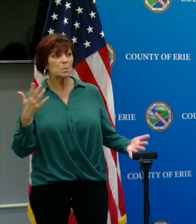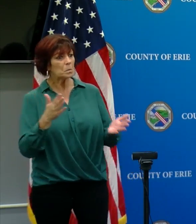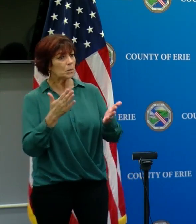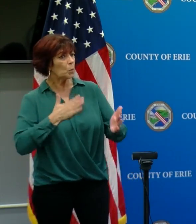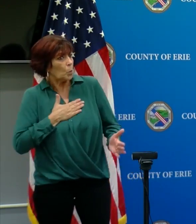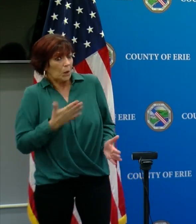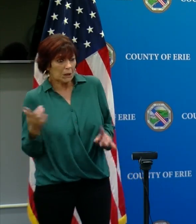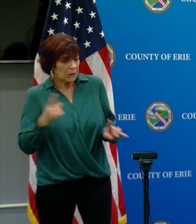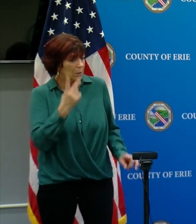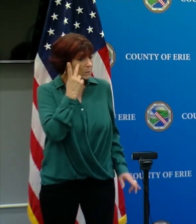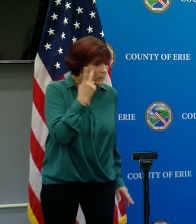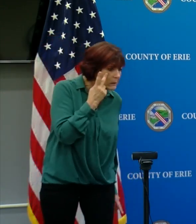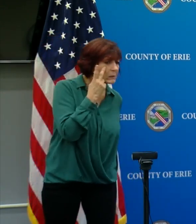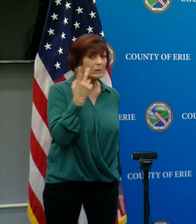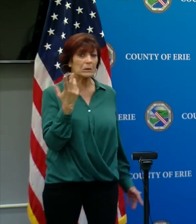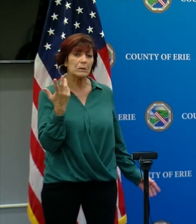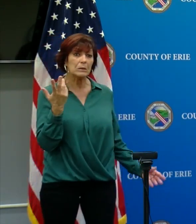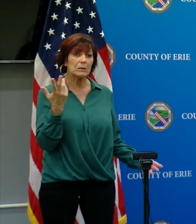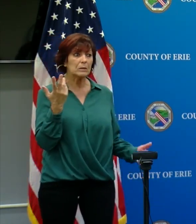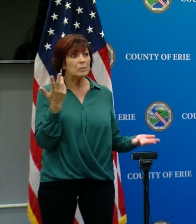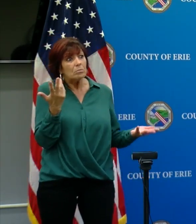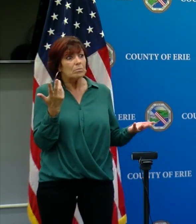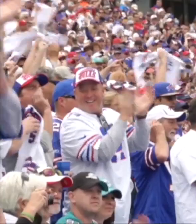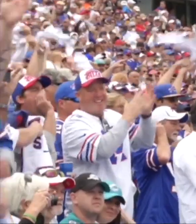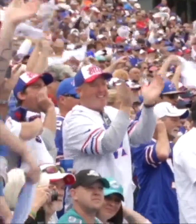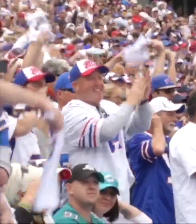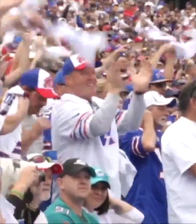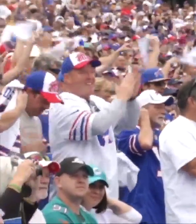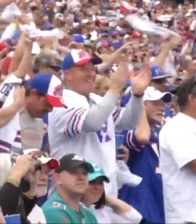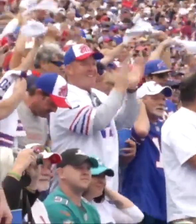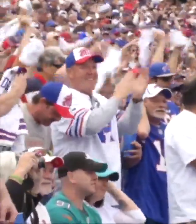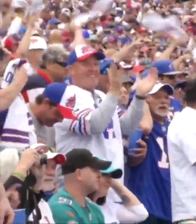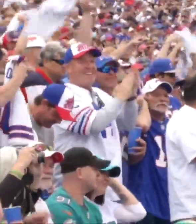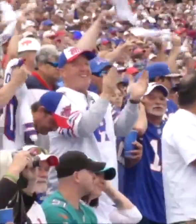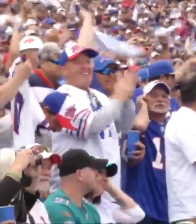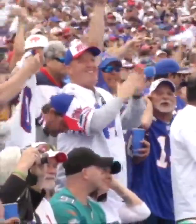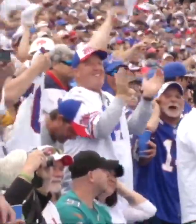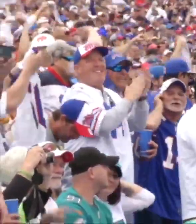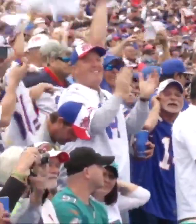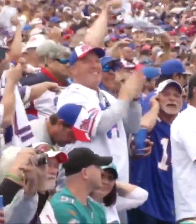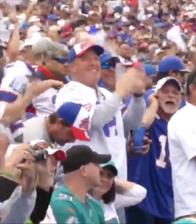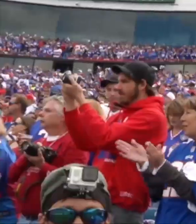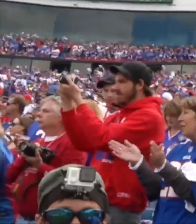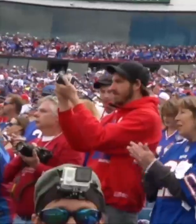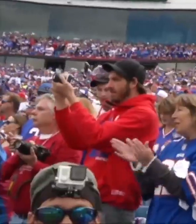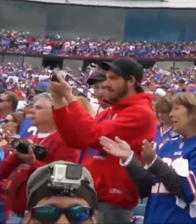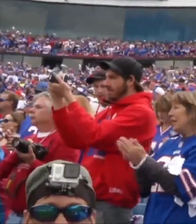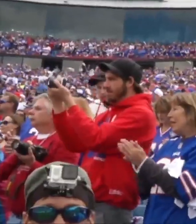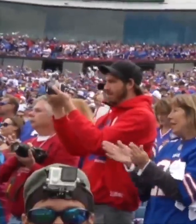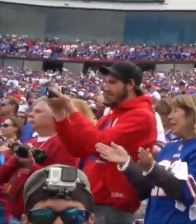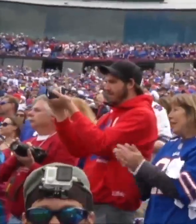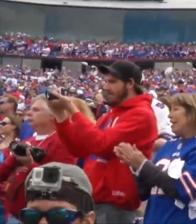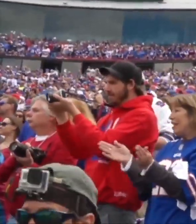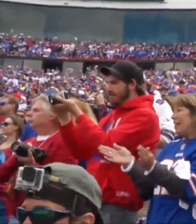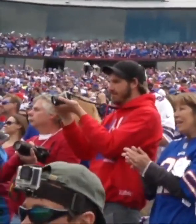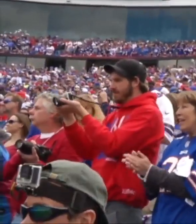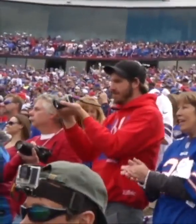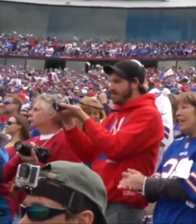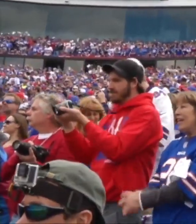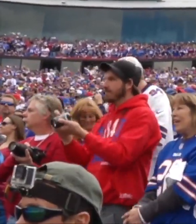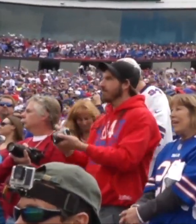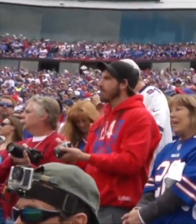is willing to come and take a look at the facility. But Cuomo hasn't said when he's coming to Orchard Park. Poloncarz says the